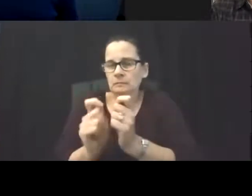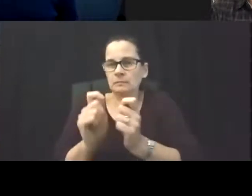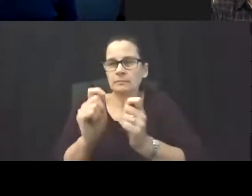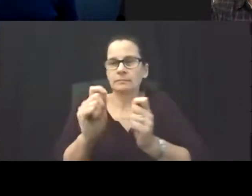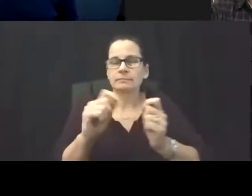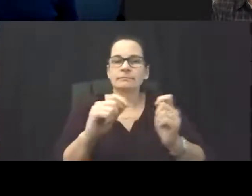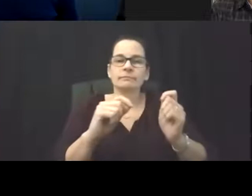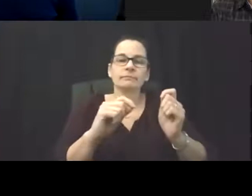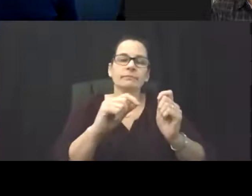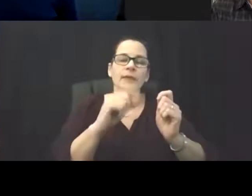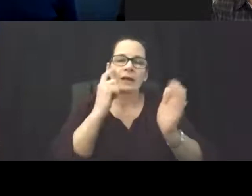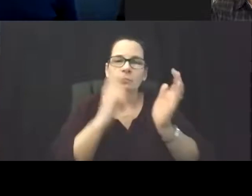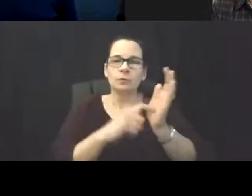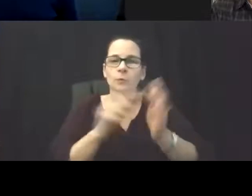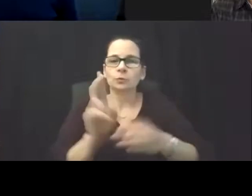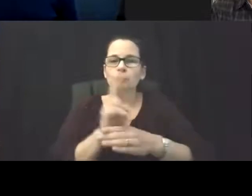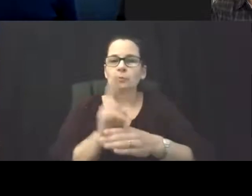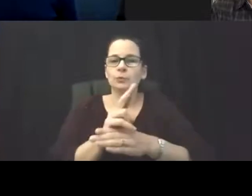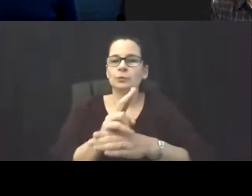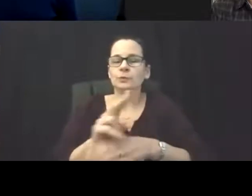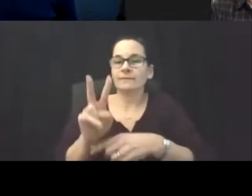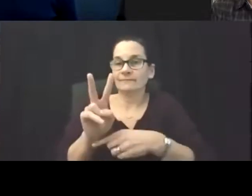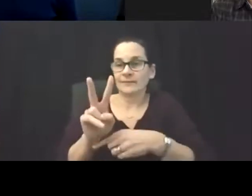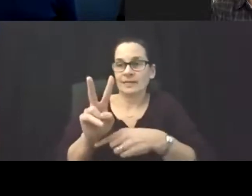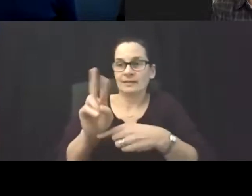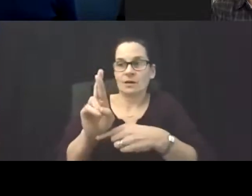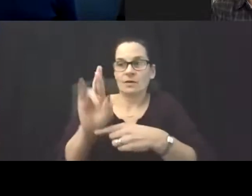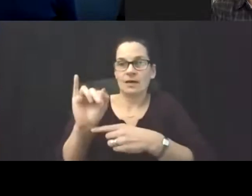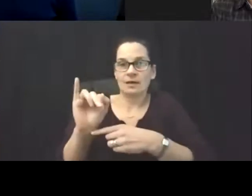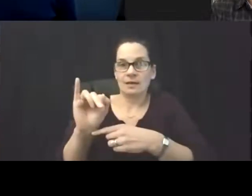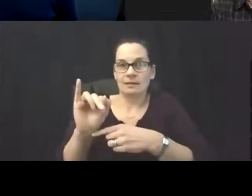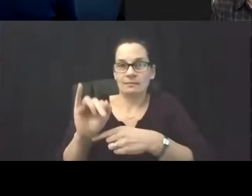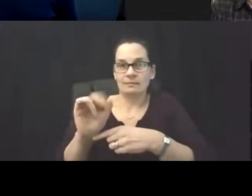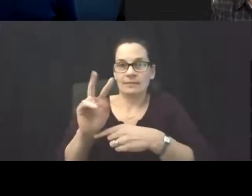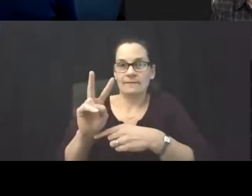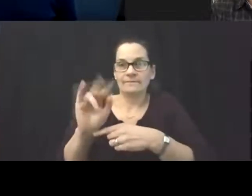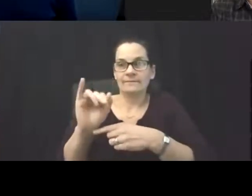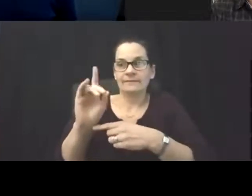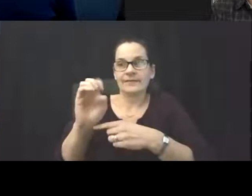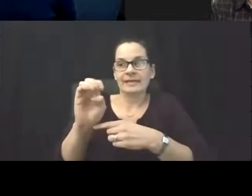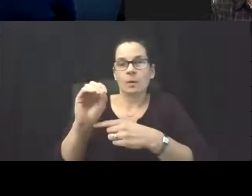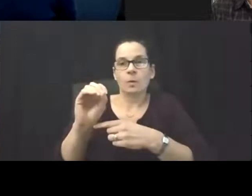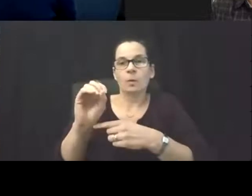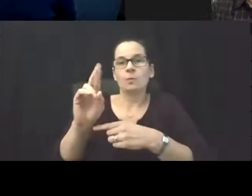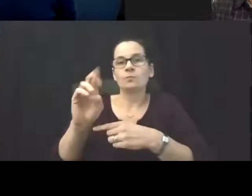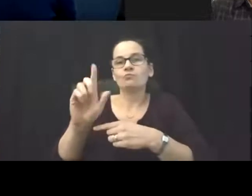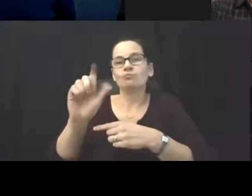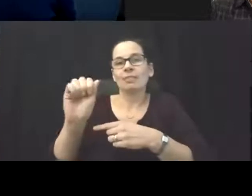that might need to be tweaked a little bit is that I noticed that the use of VRI, okay, which is